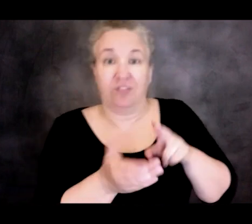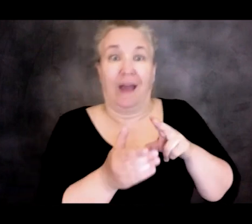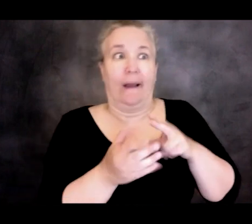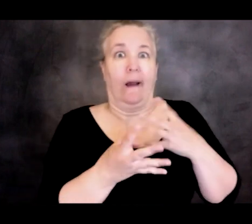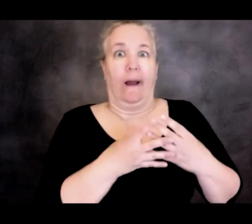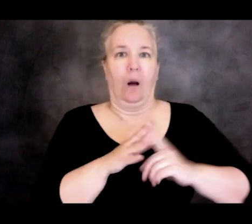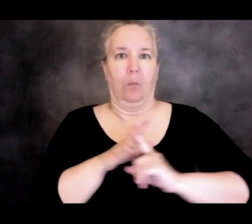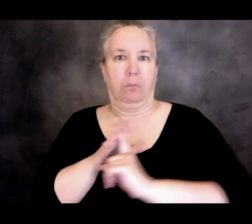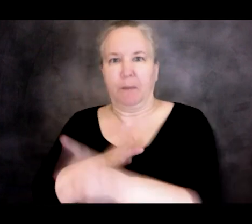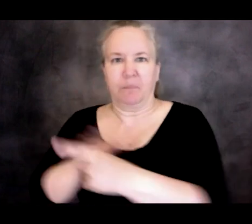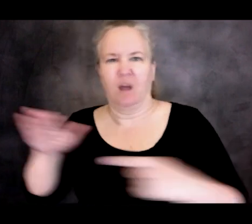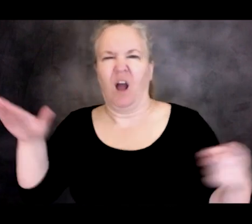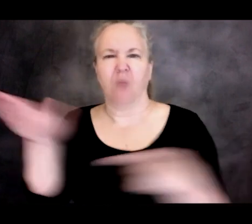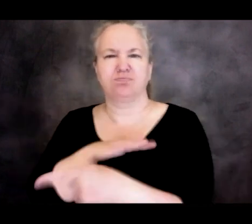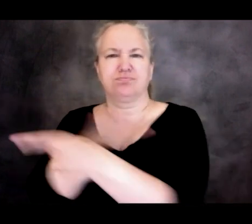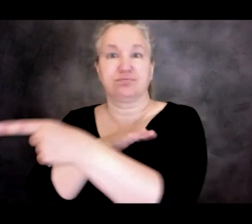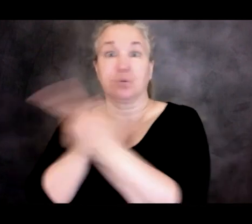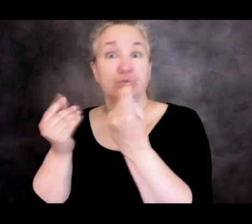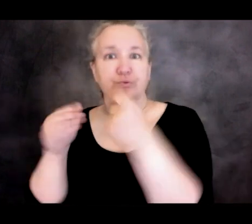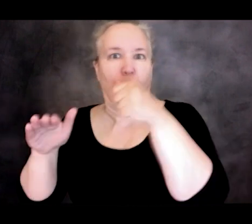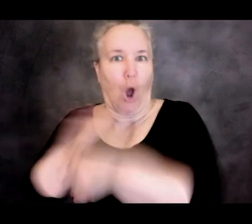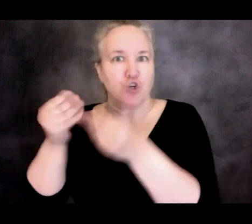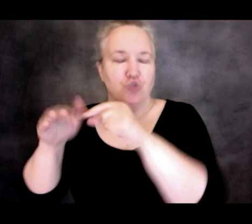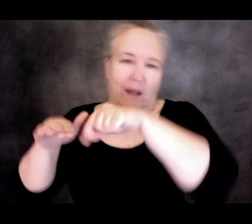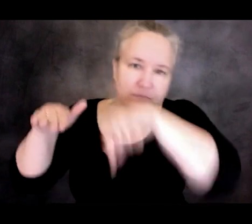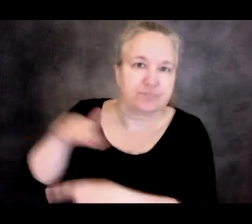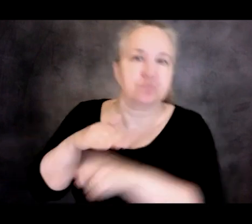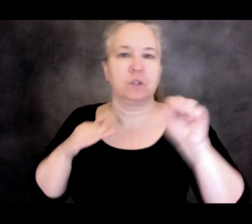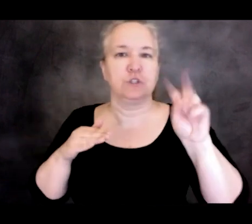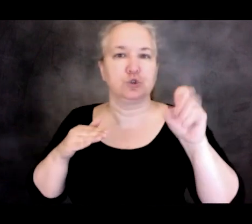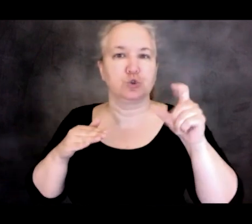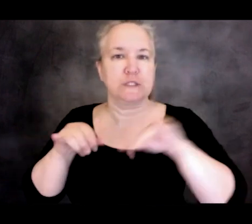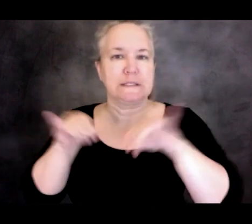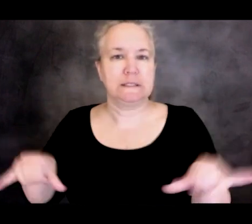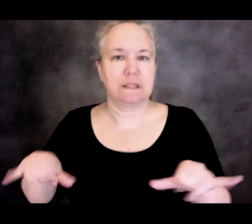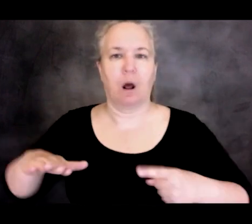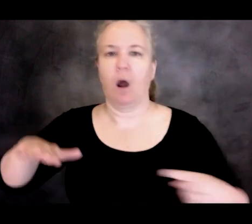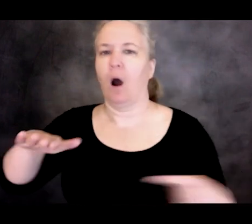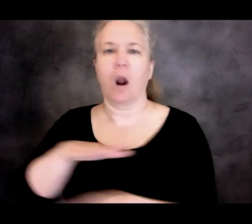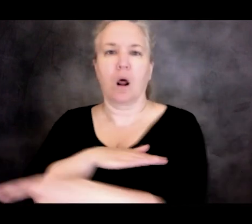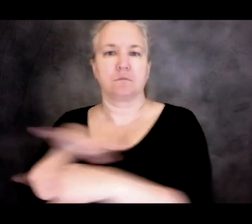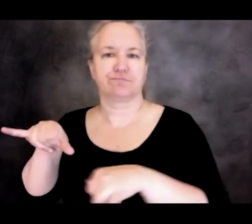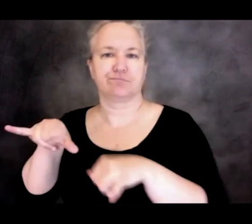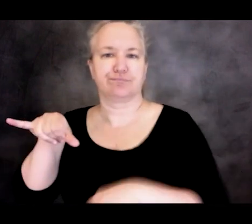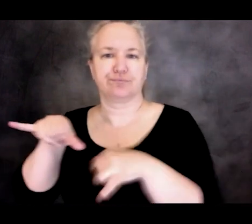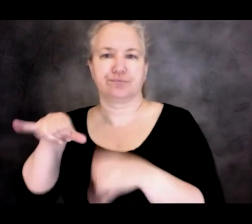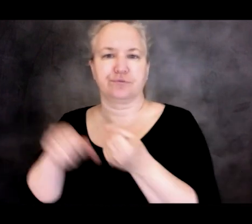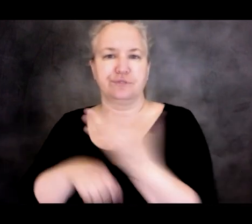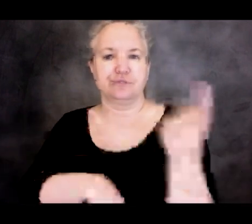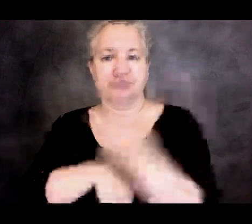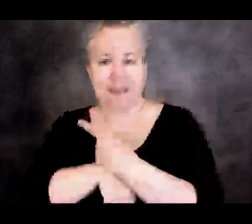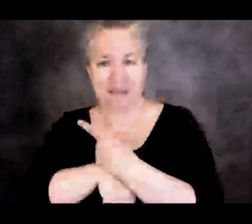flees into the cities. He flees underground into the city's sewer system, where he spends several days underground. And as